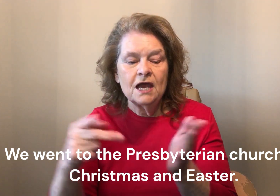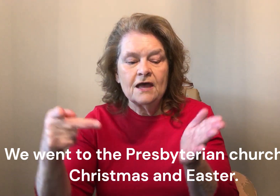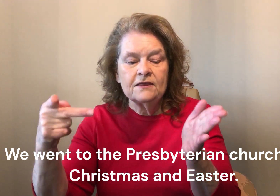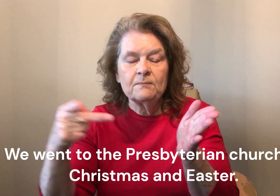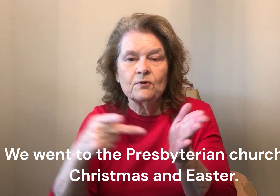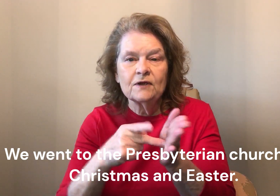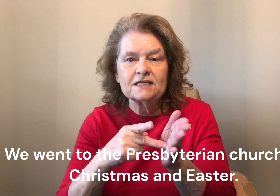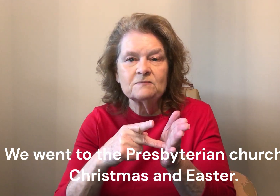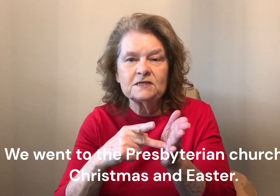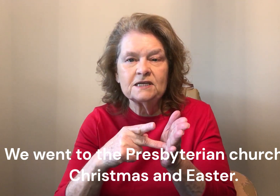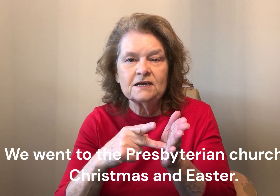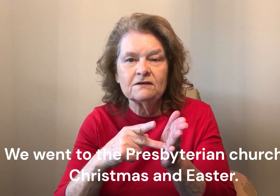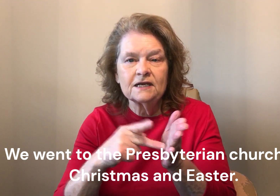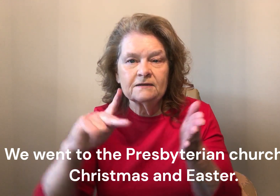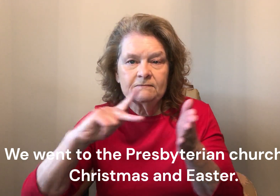the Presbyterian